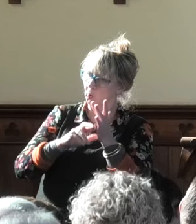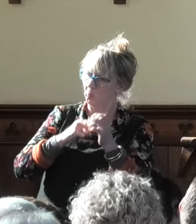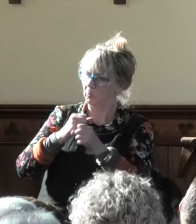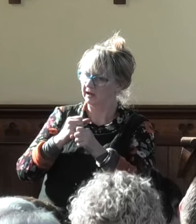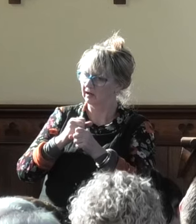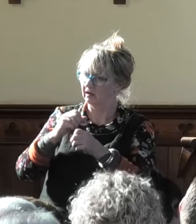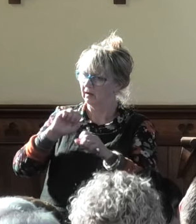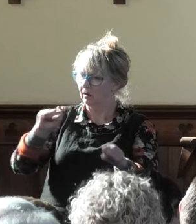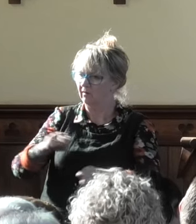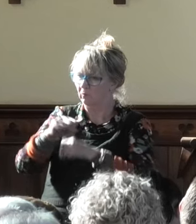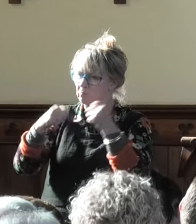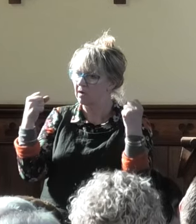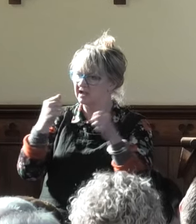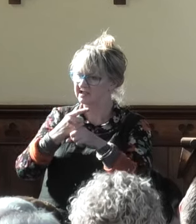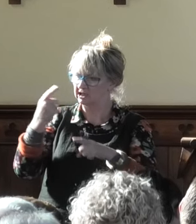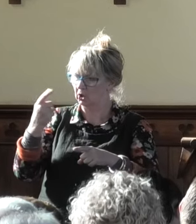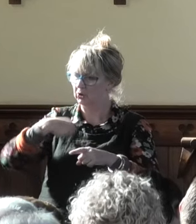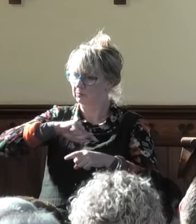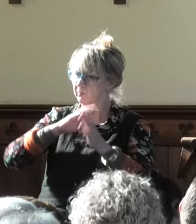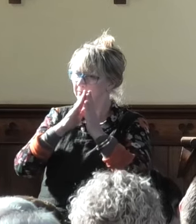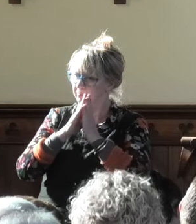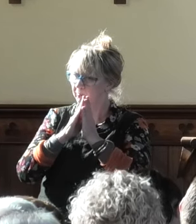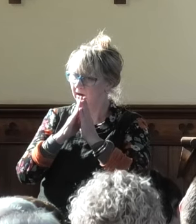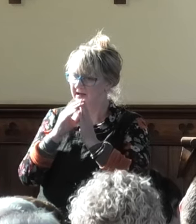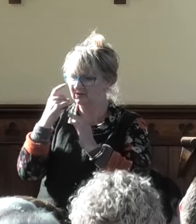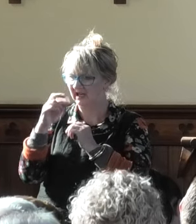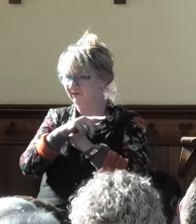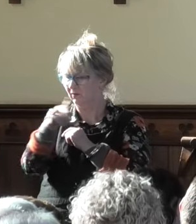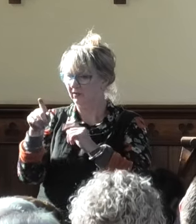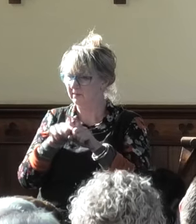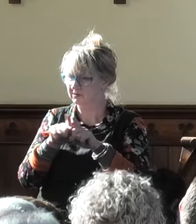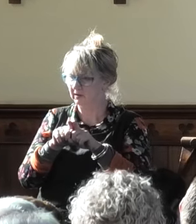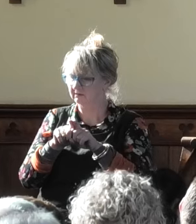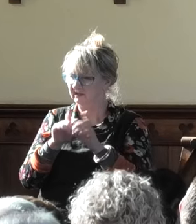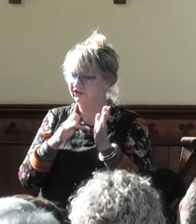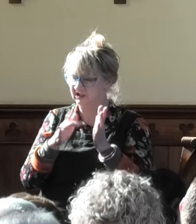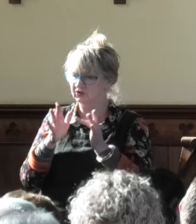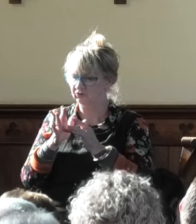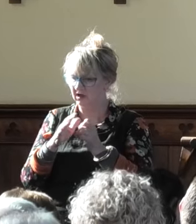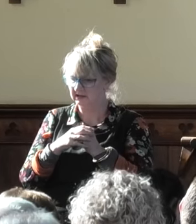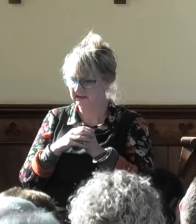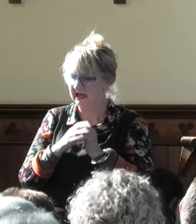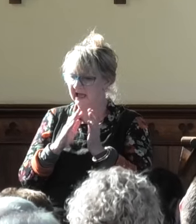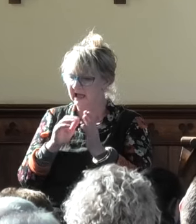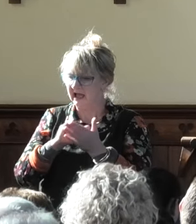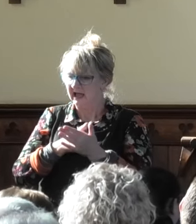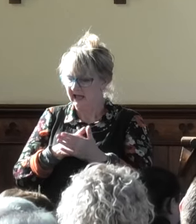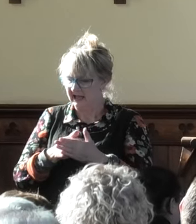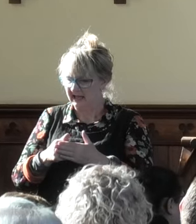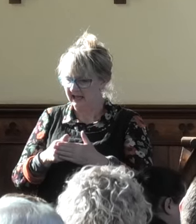Almighty God. For we pray this in the name of the resurrected Saviour, Jesus Christ. Amen.